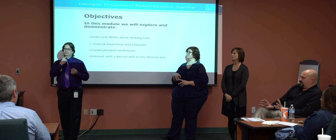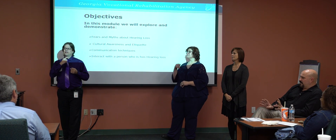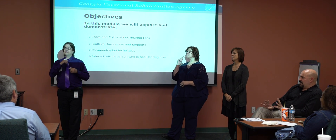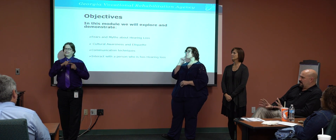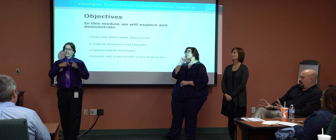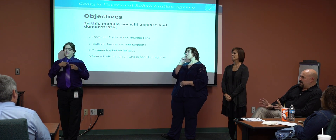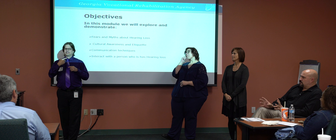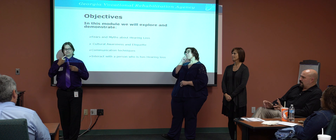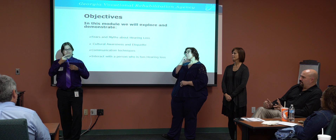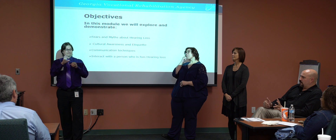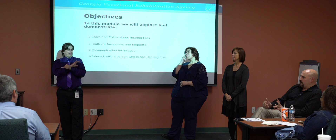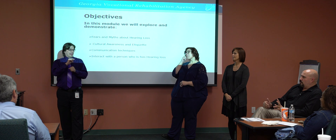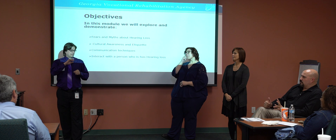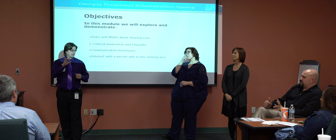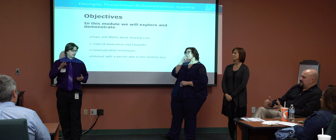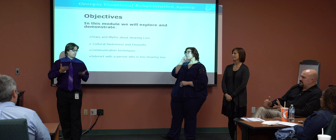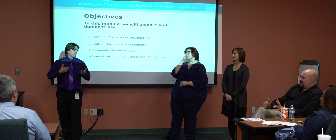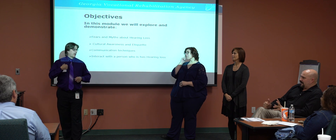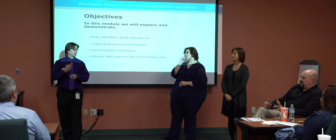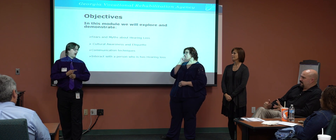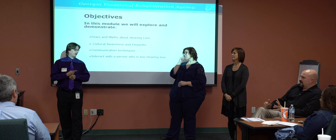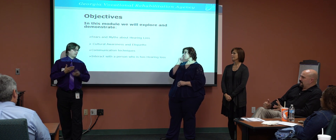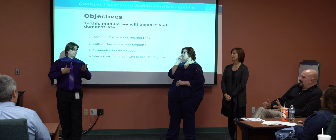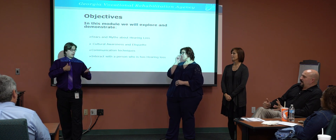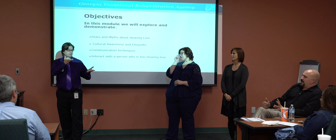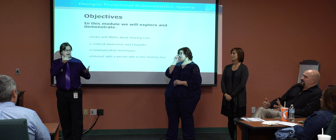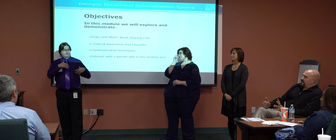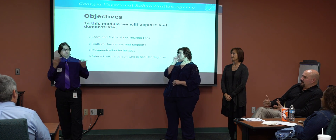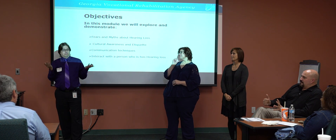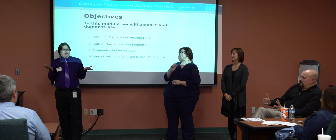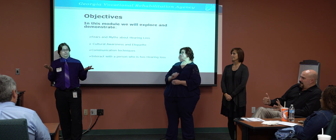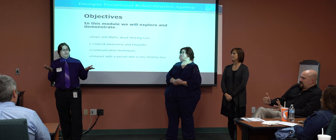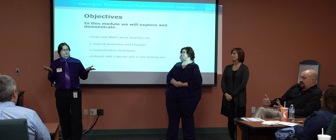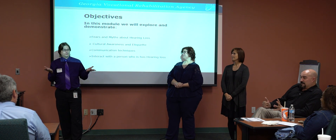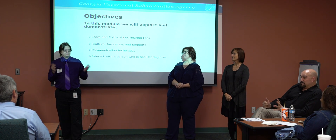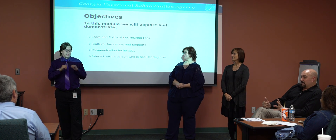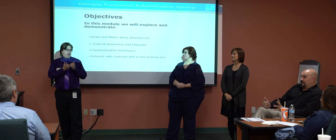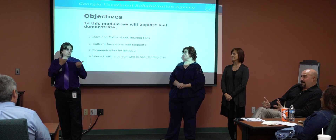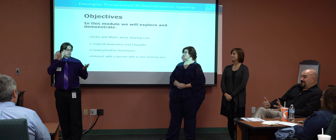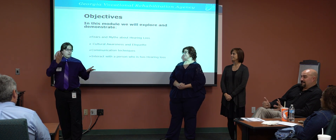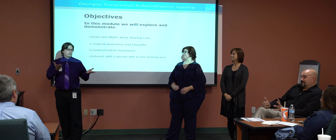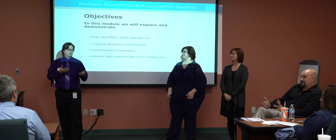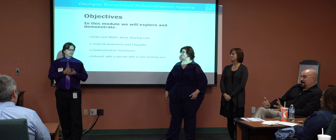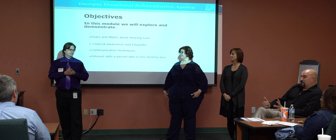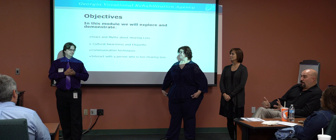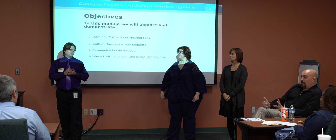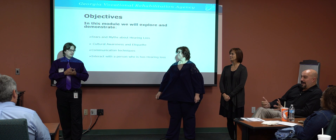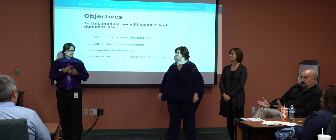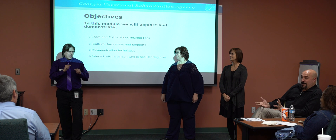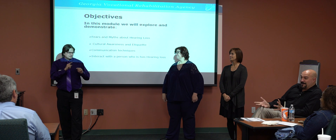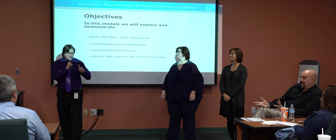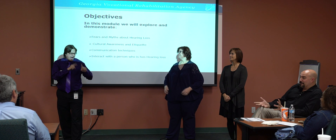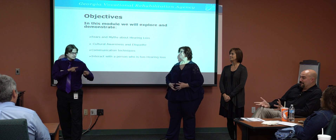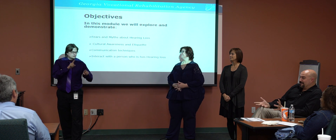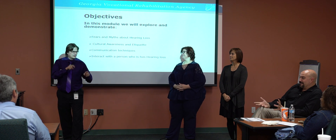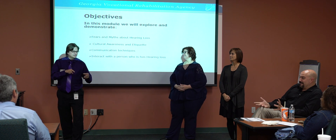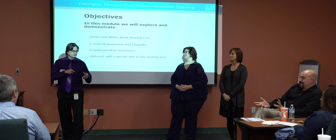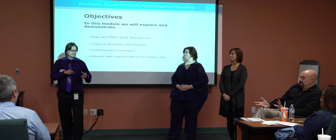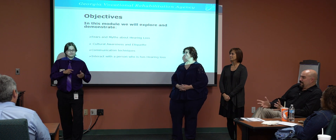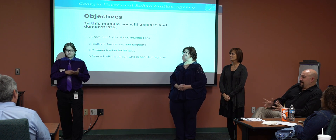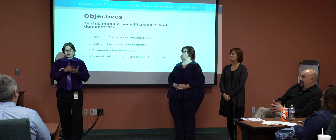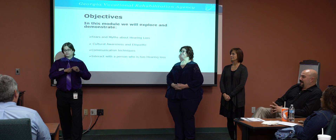there's a lot of filling in the blanks to try and figure out what's been said. And filling in a blank, sometimes I'm right and sometimes I'm wrong. How do I know?